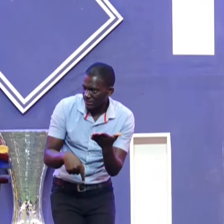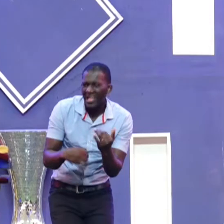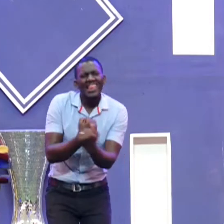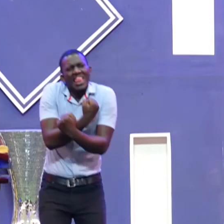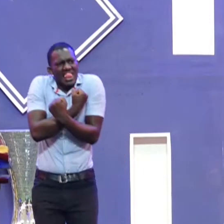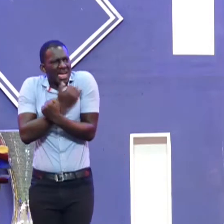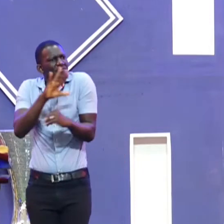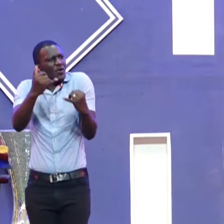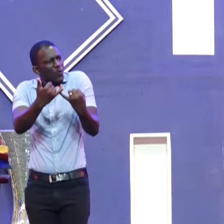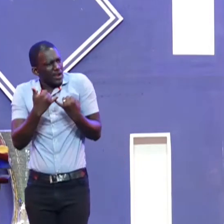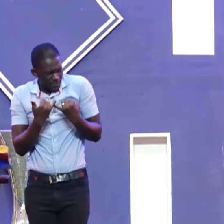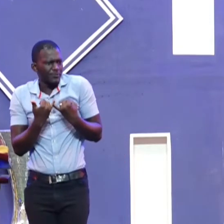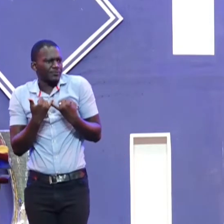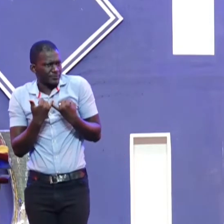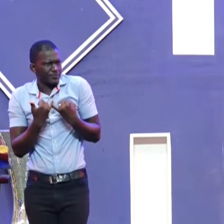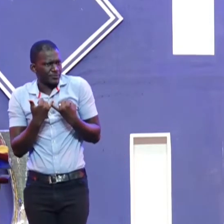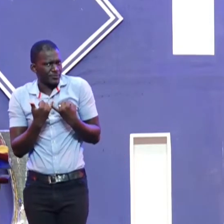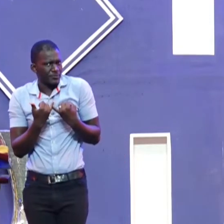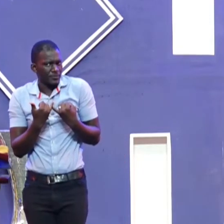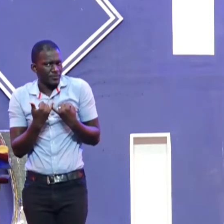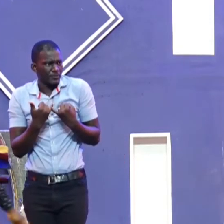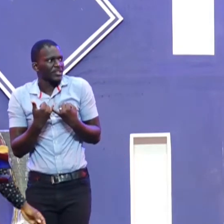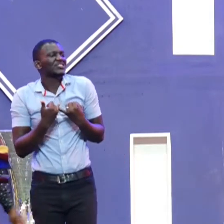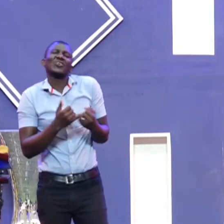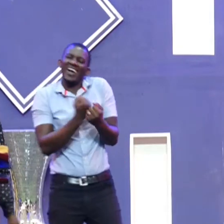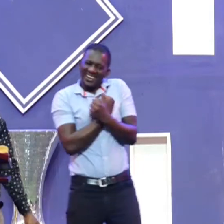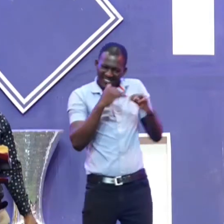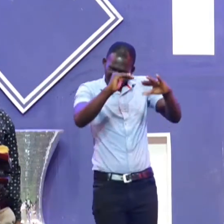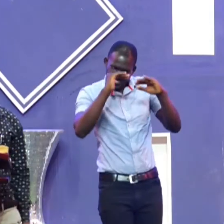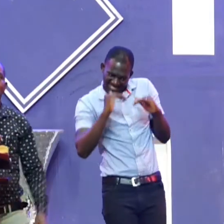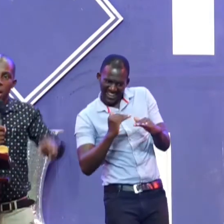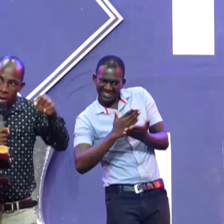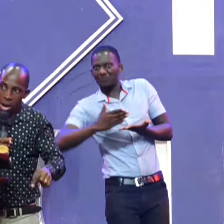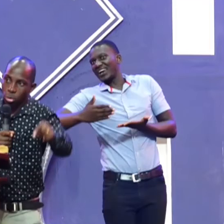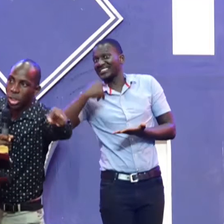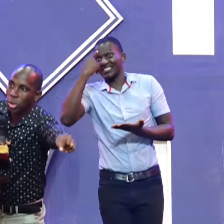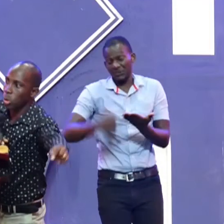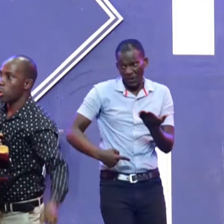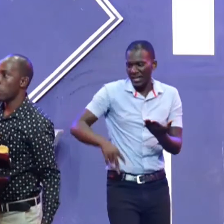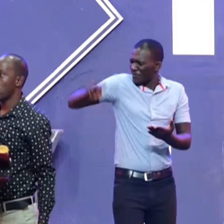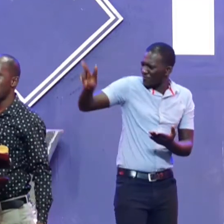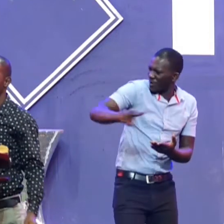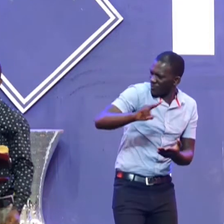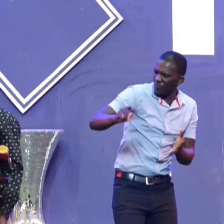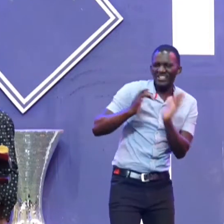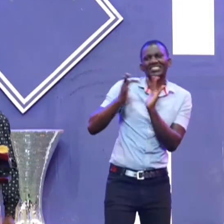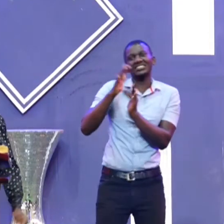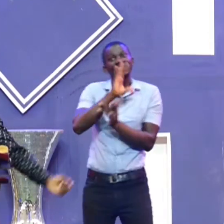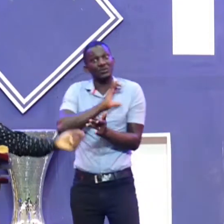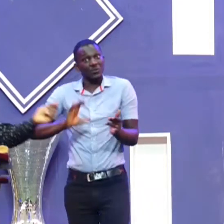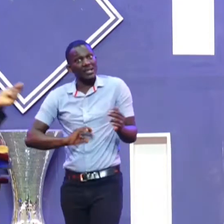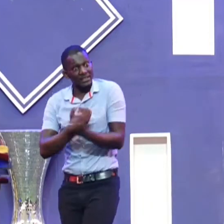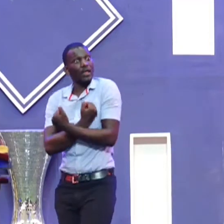him that love your wife. And I love what goes on with them. Just as